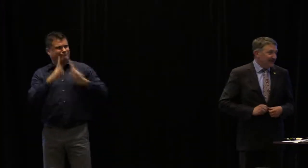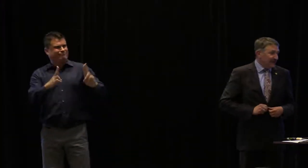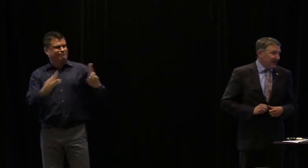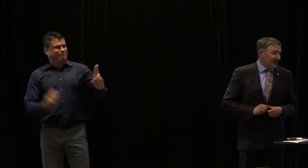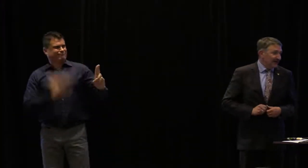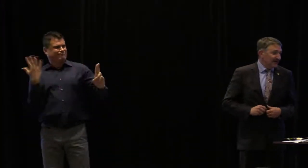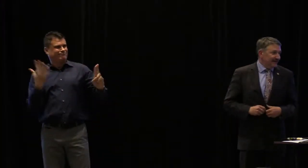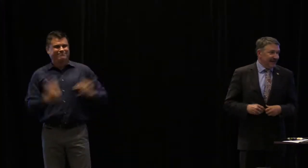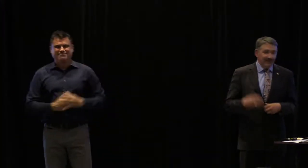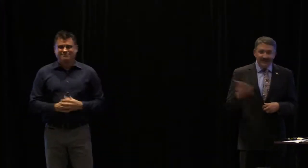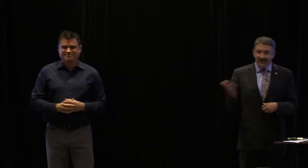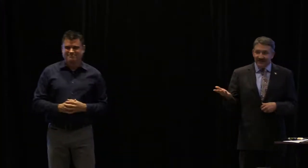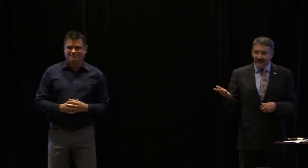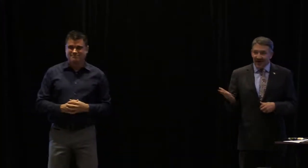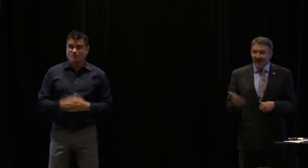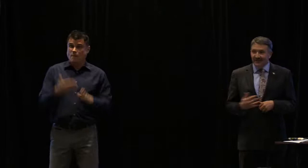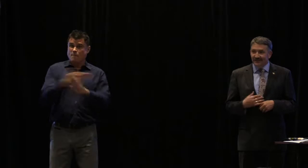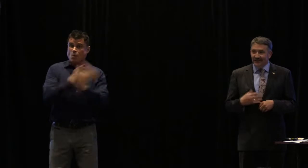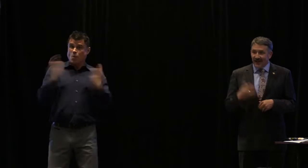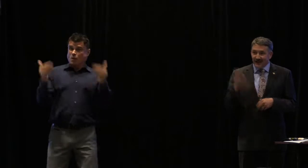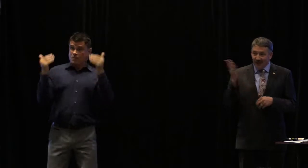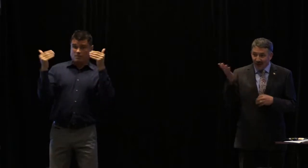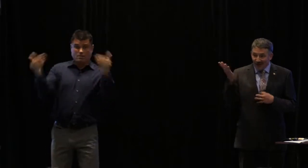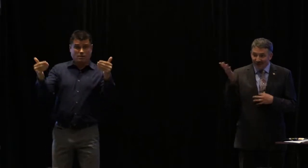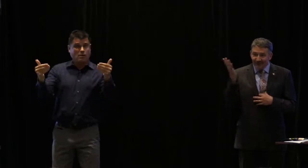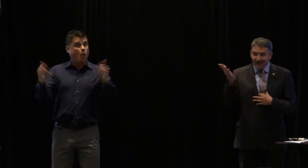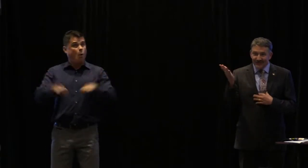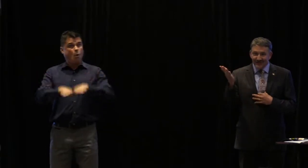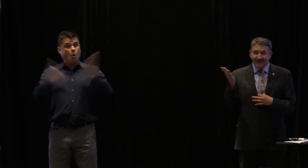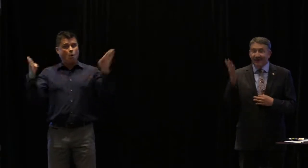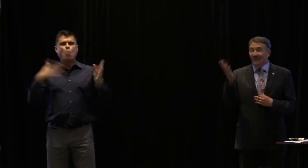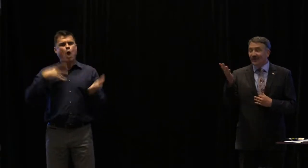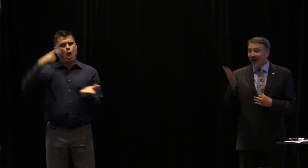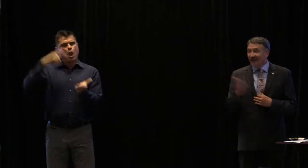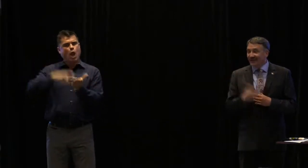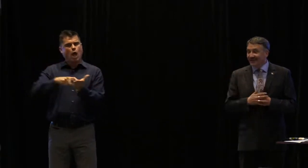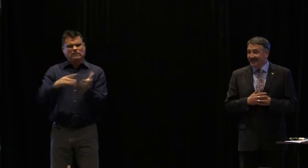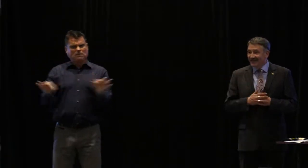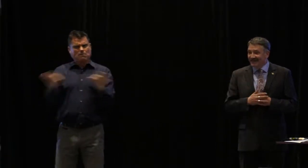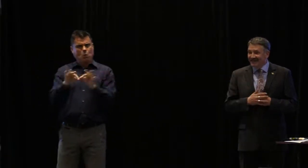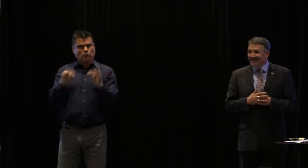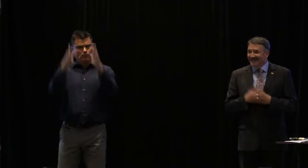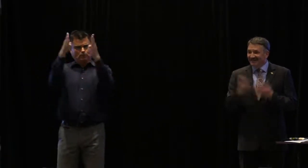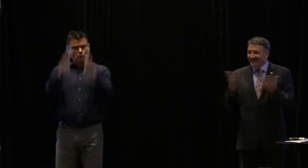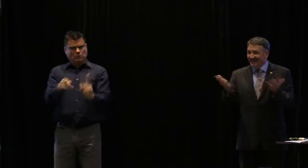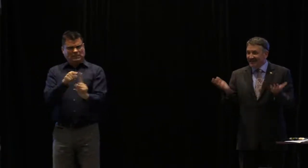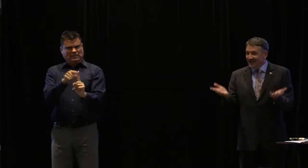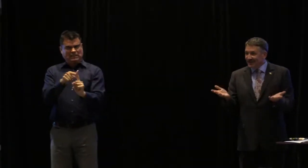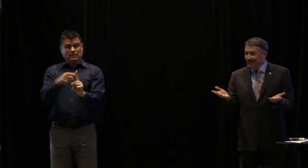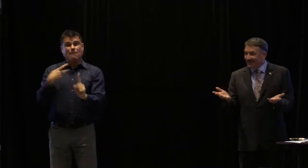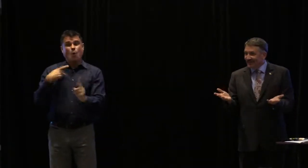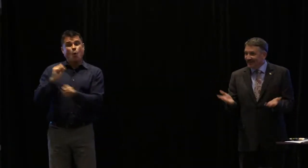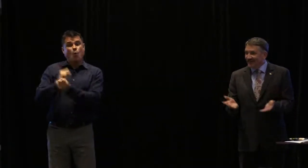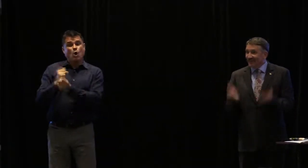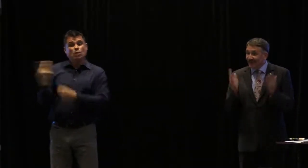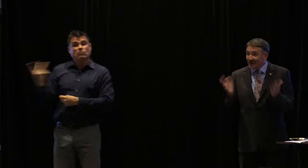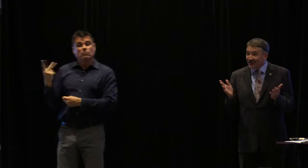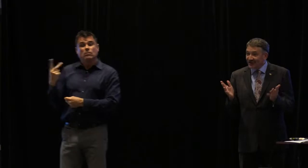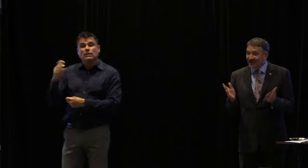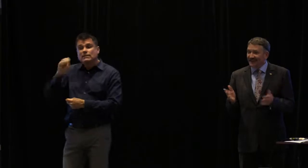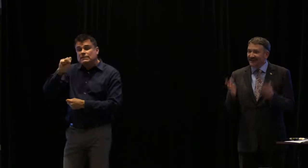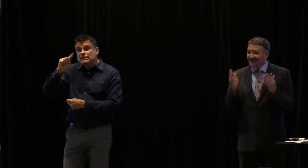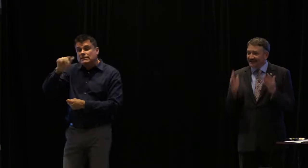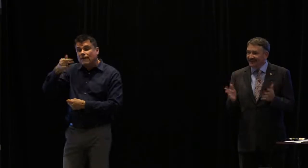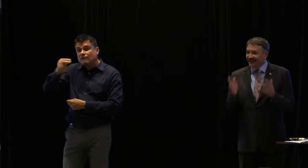Before I start, let me just acknowledge an important person, a former colleague, Stephanie Kidieu,